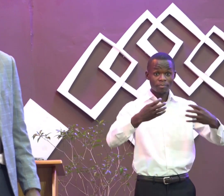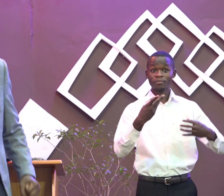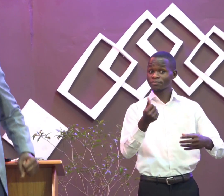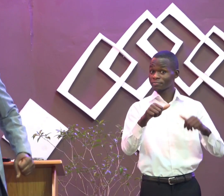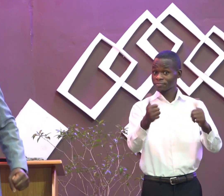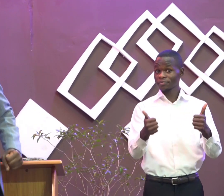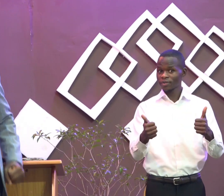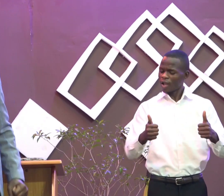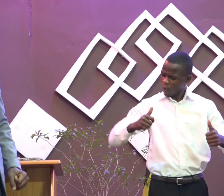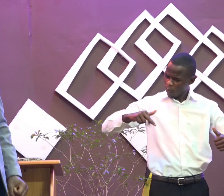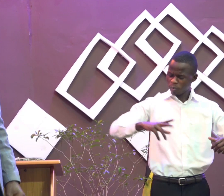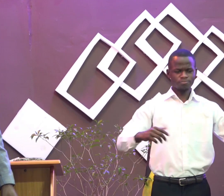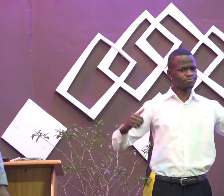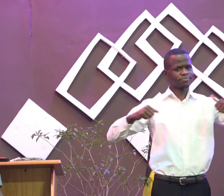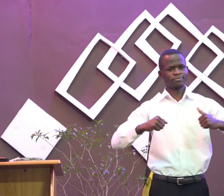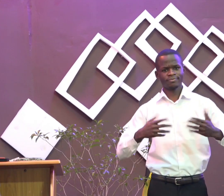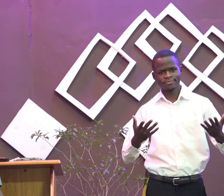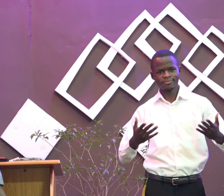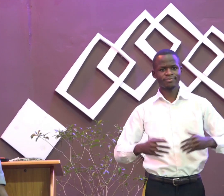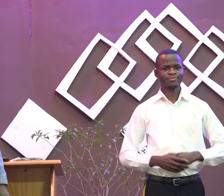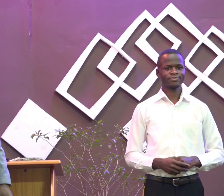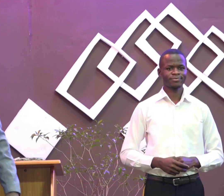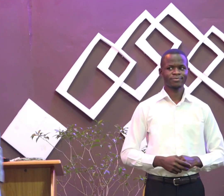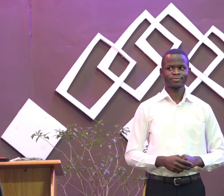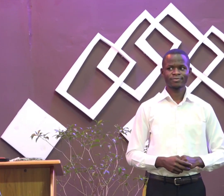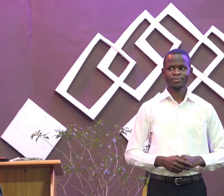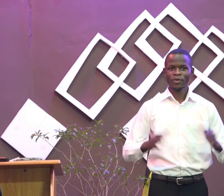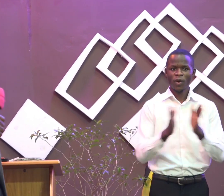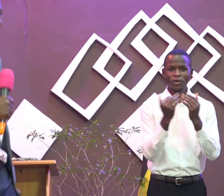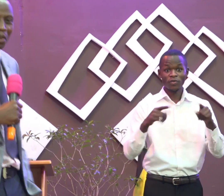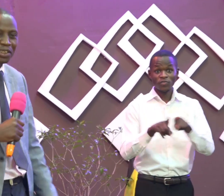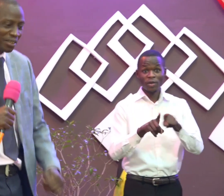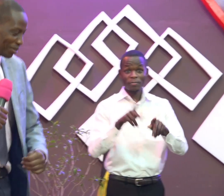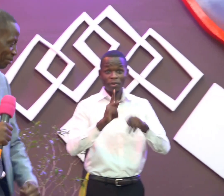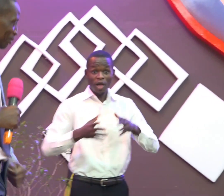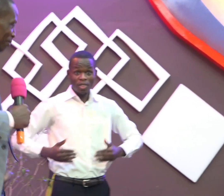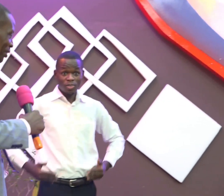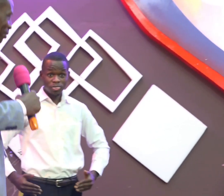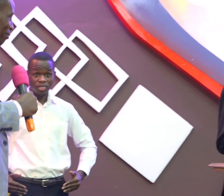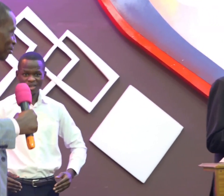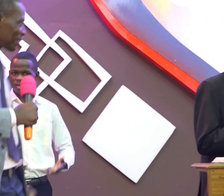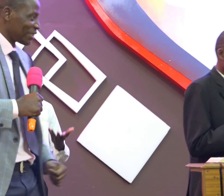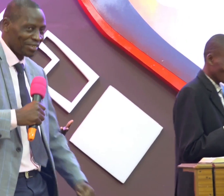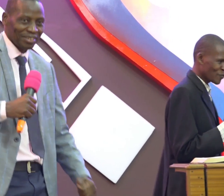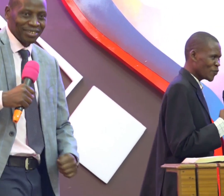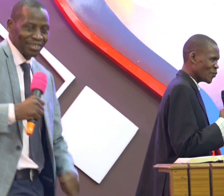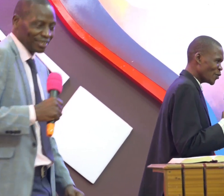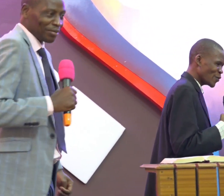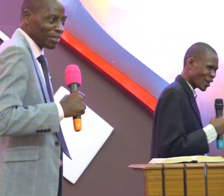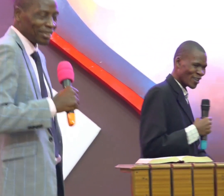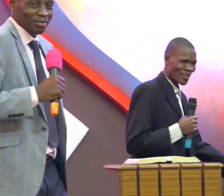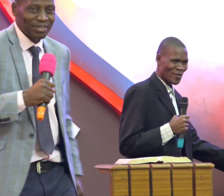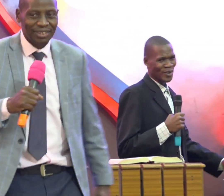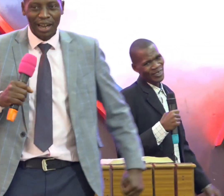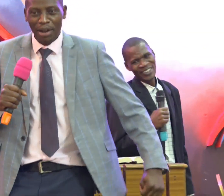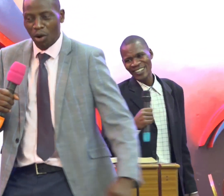money in the pocket, there is a way he walks boasting. And if you, when you see those people